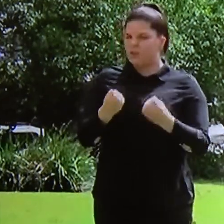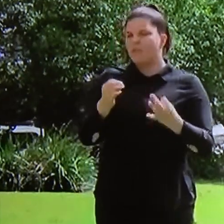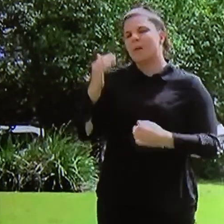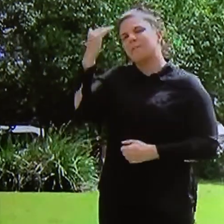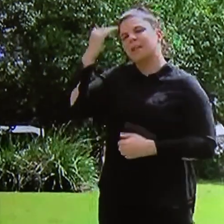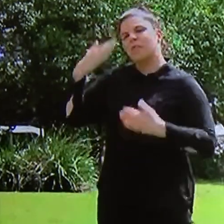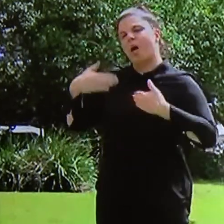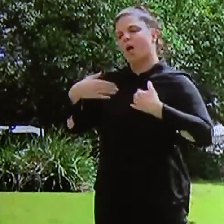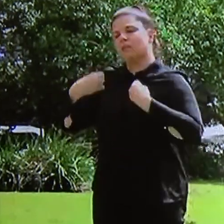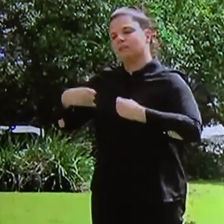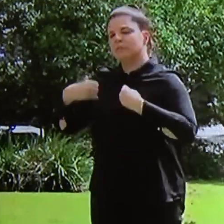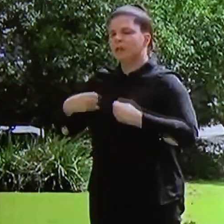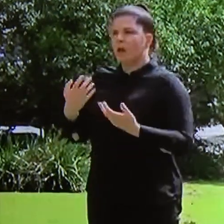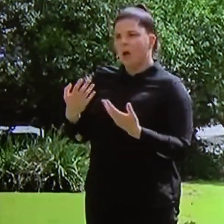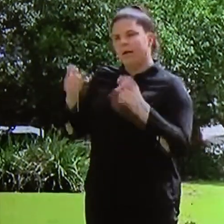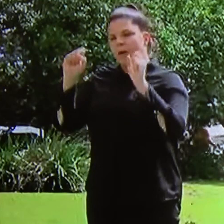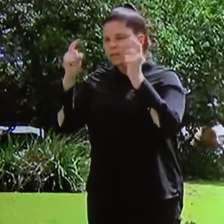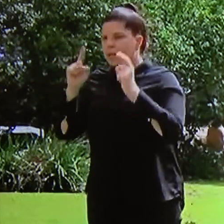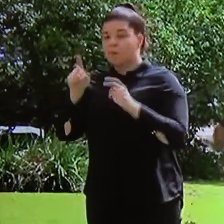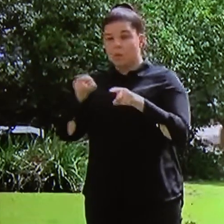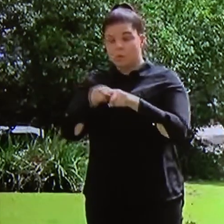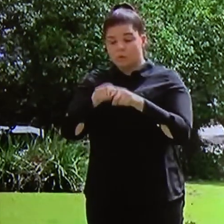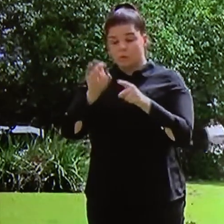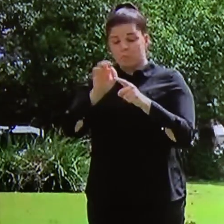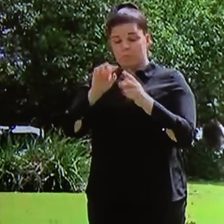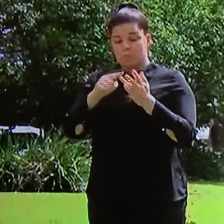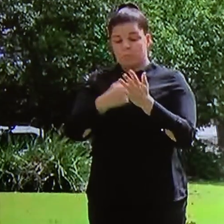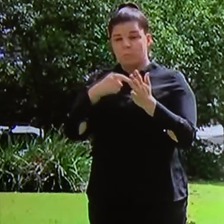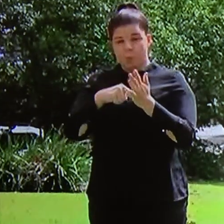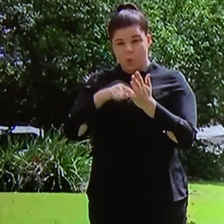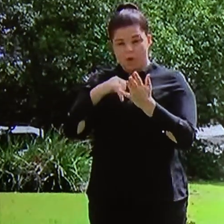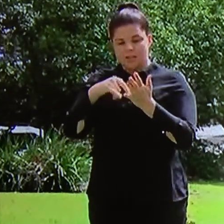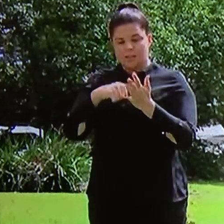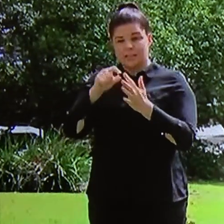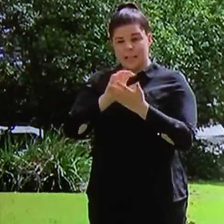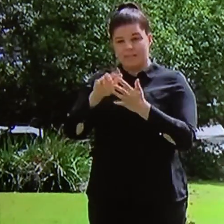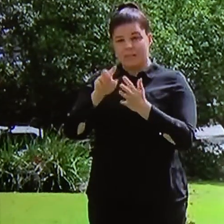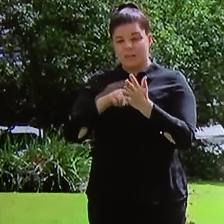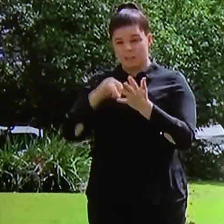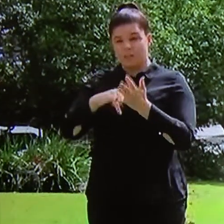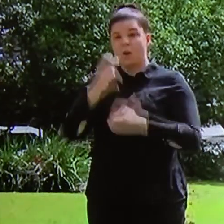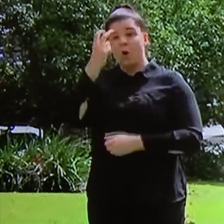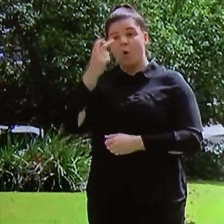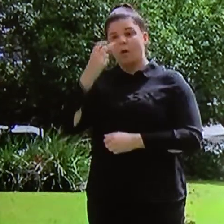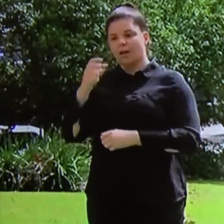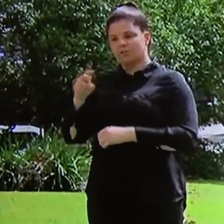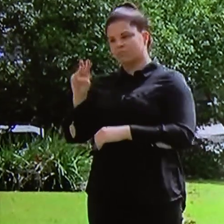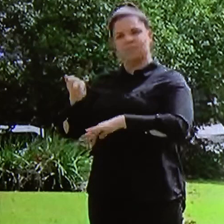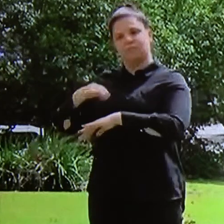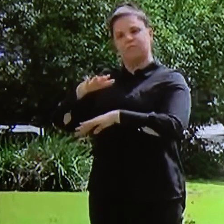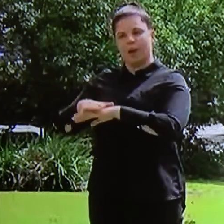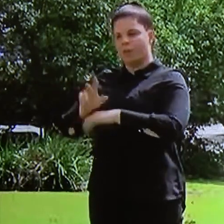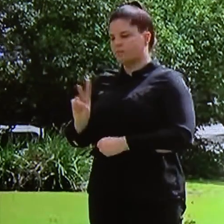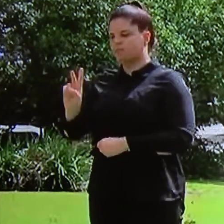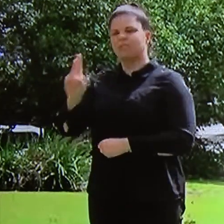particular there's also an incident at Port Stephens in the Hunter where an elderly couple, married couple, were out walking, exercising